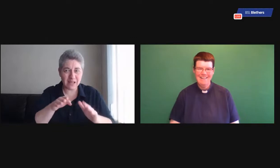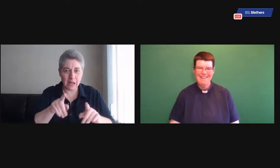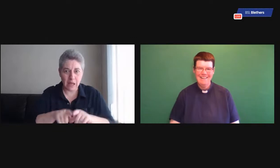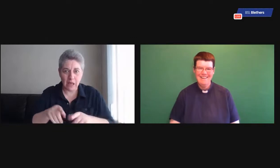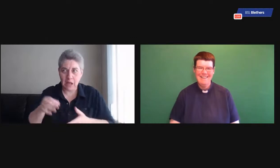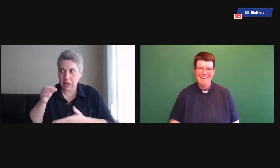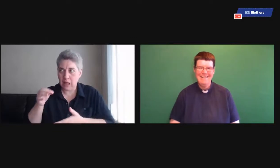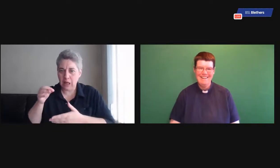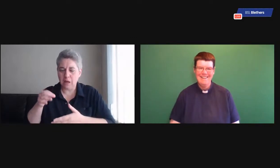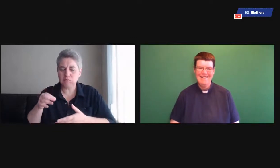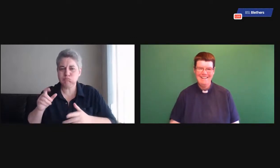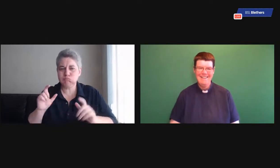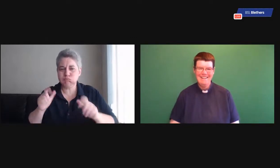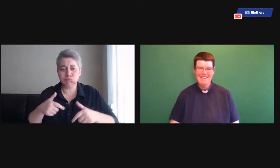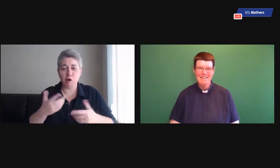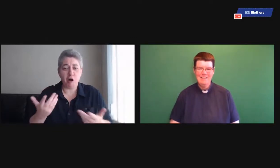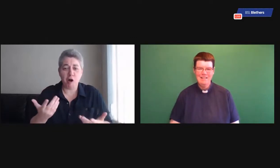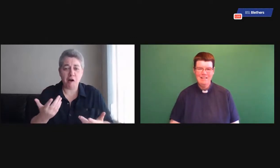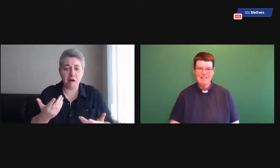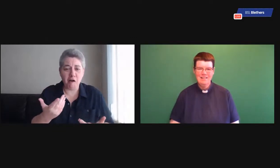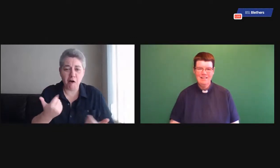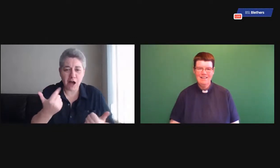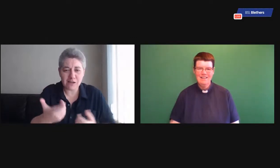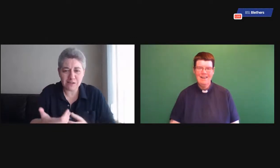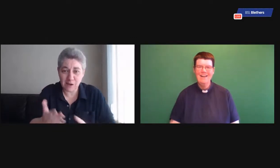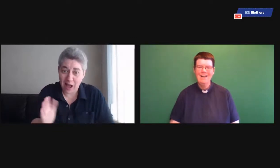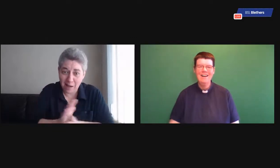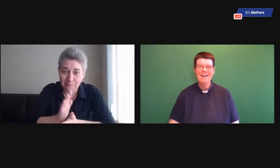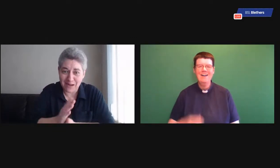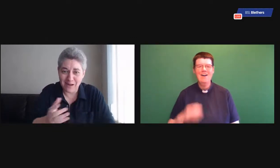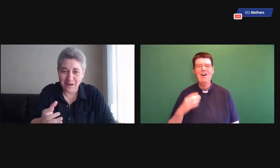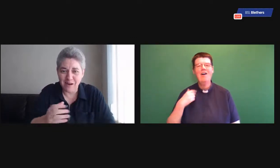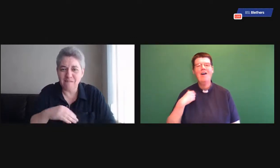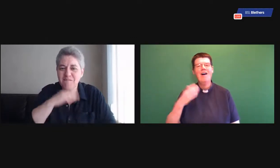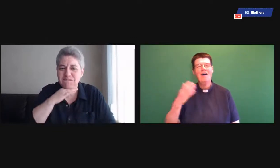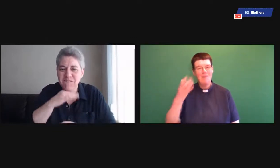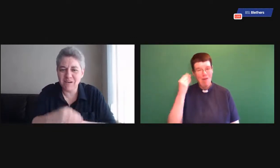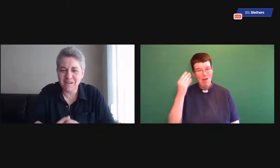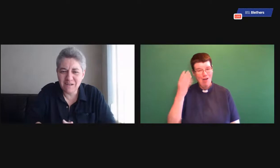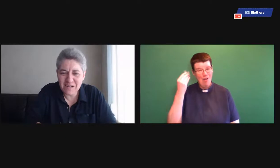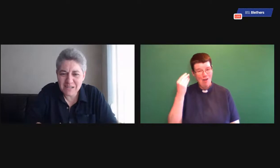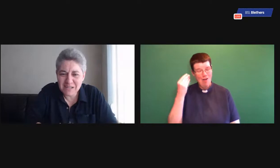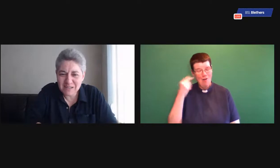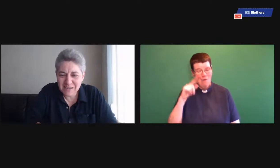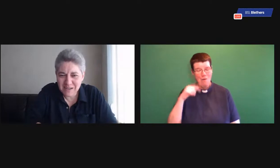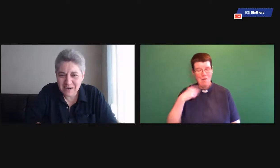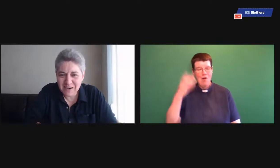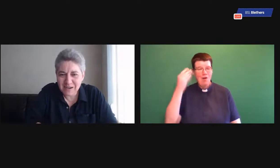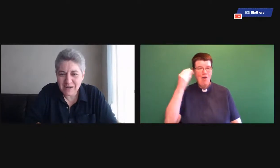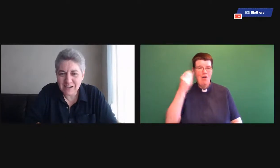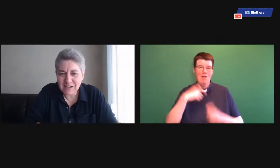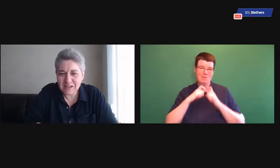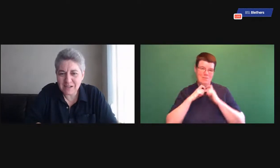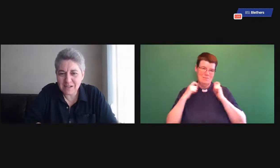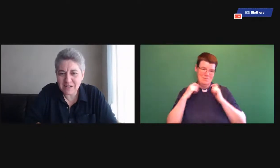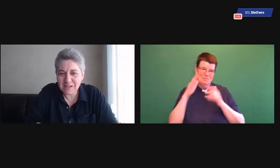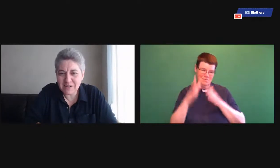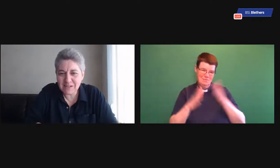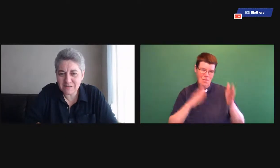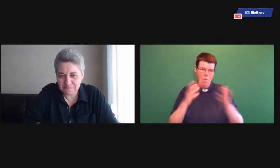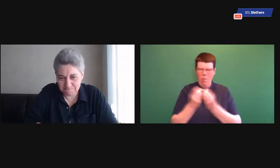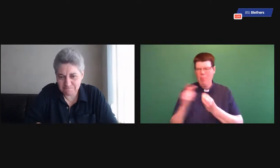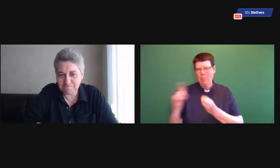Is that true? Is that your experience? Or is it completely different now? Are you happy with the tea and biscuits?